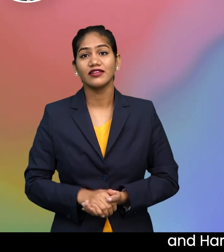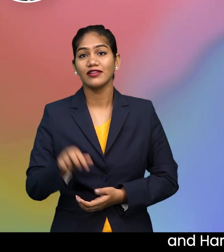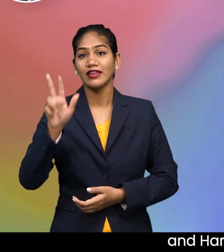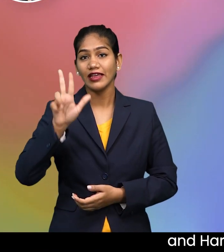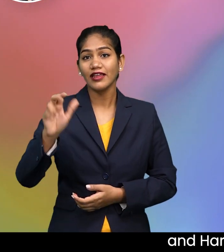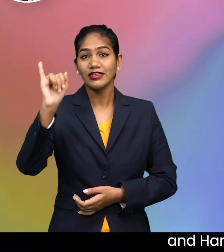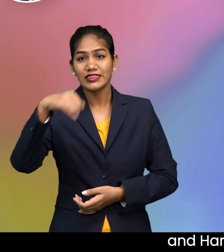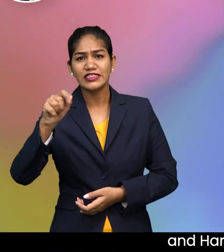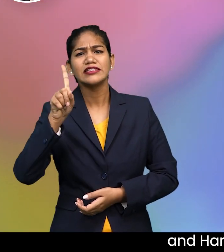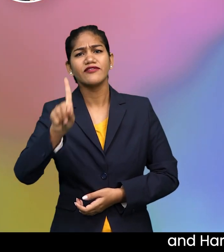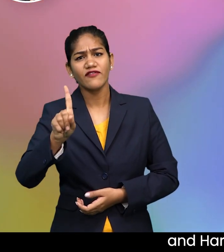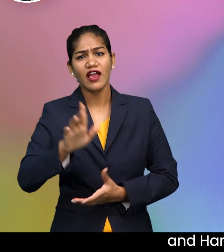861.